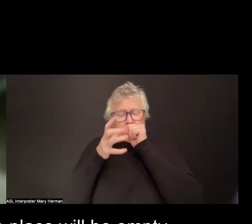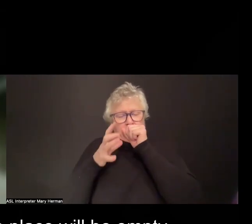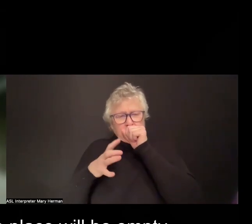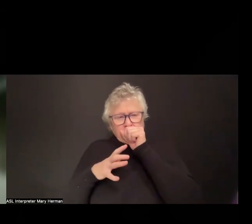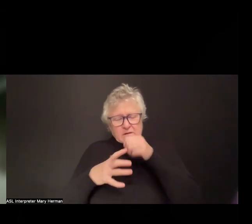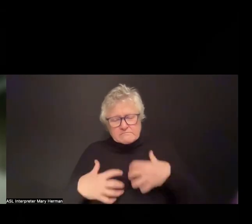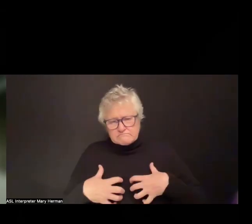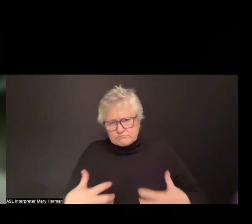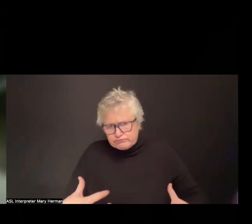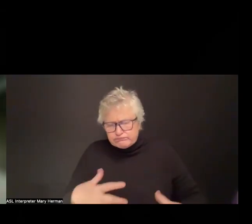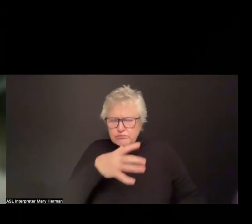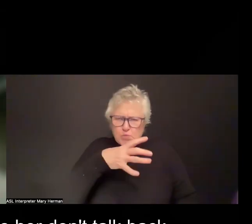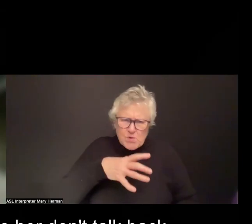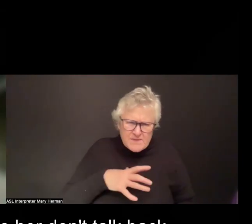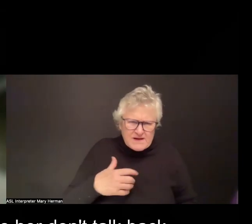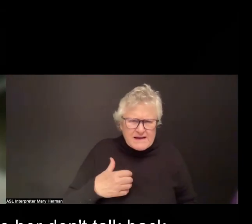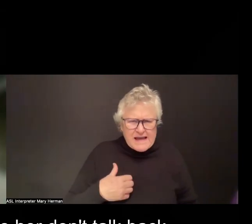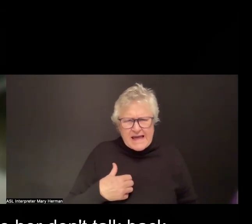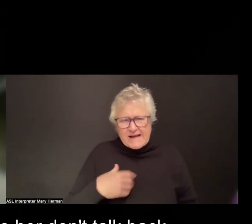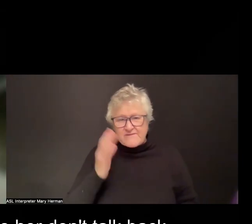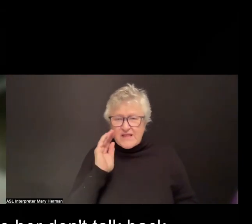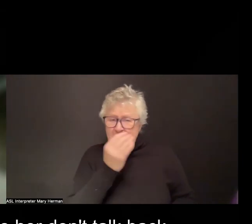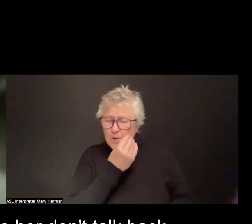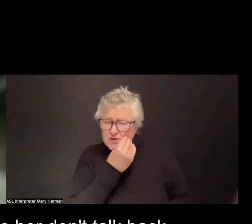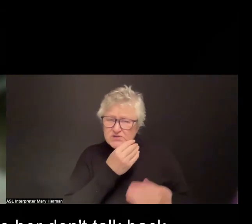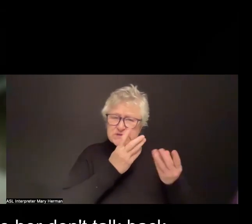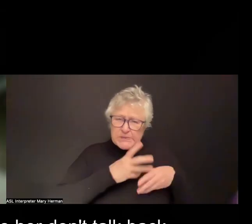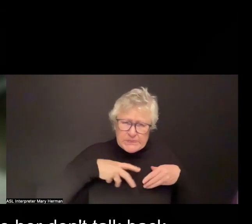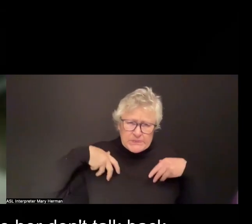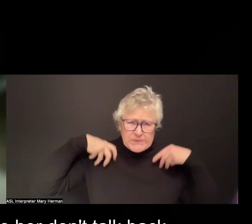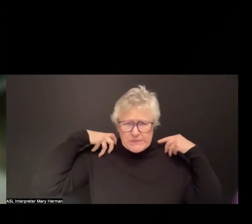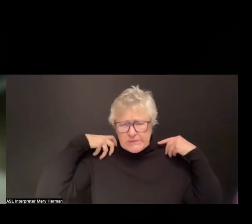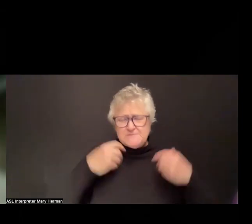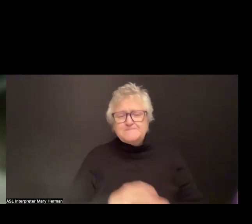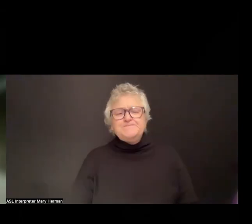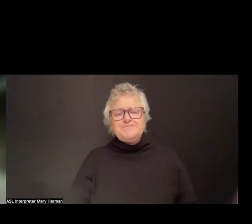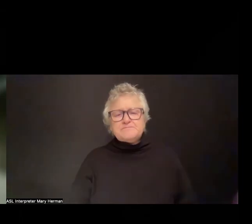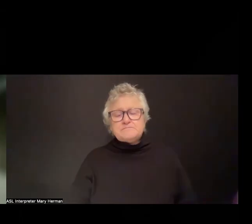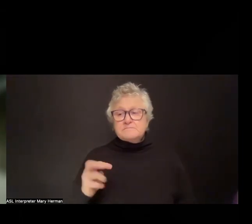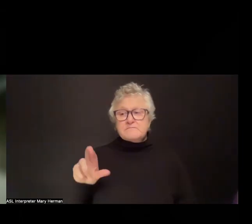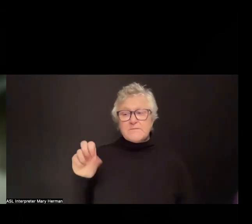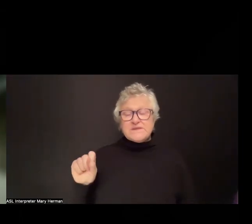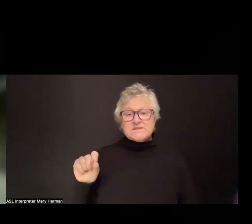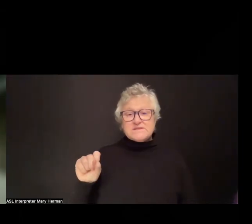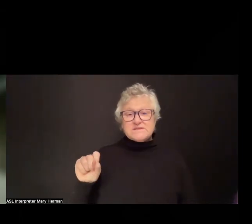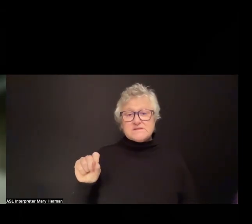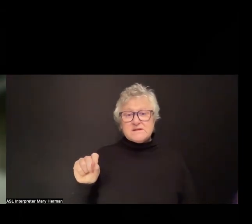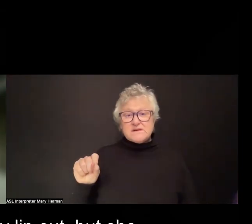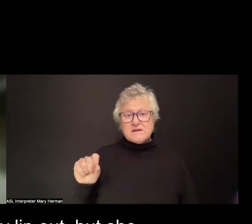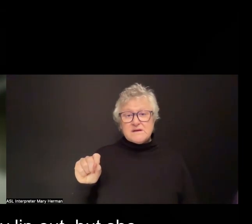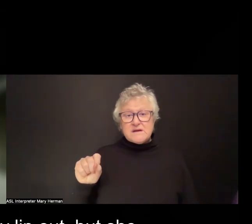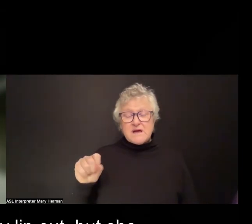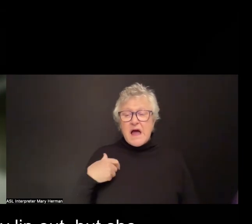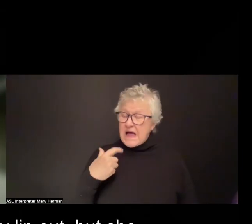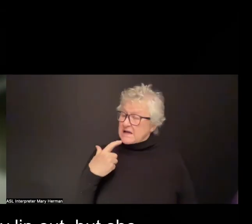all afternoon." Mrs. Tomlinson gave me her don't talk back glare and returned to her work. "No," she said.